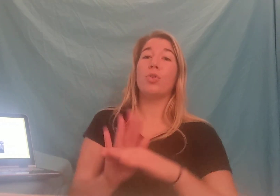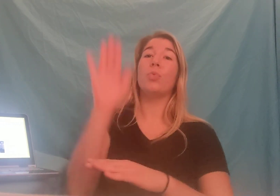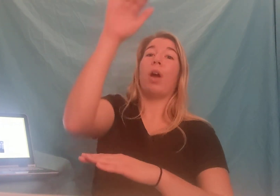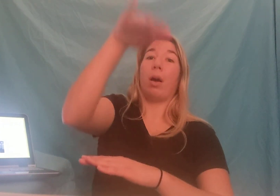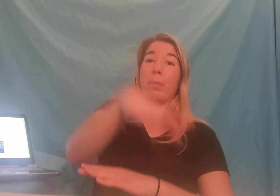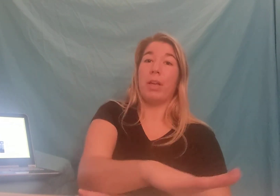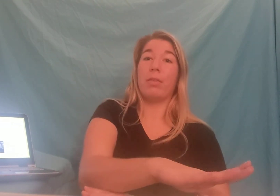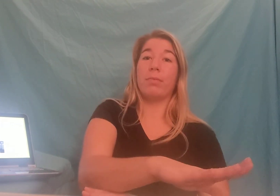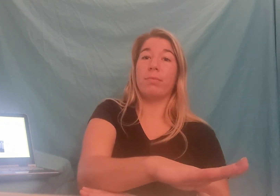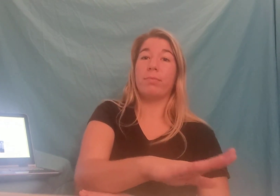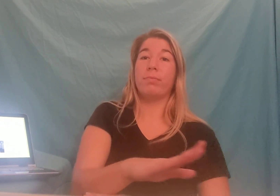Tsunami.